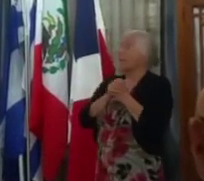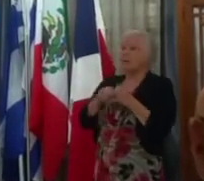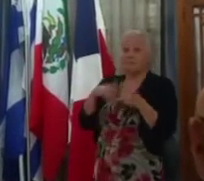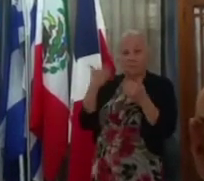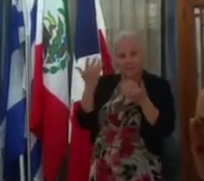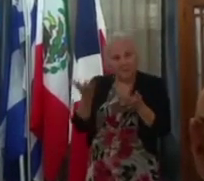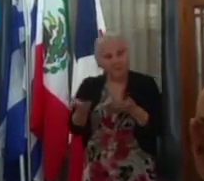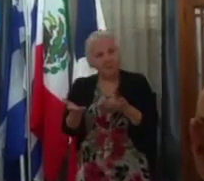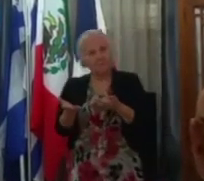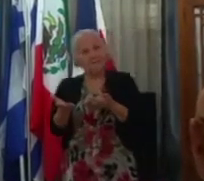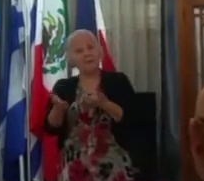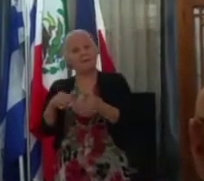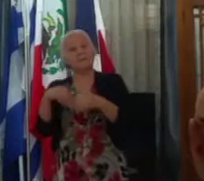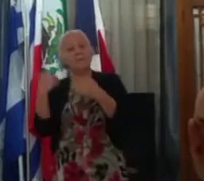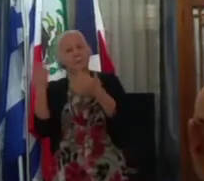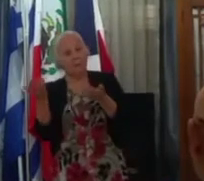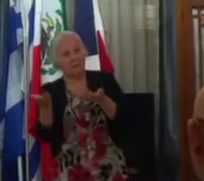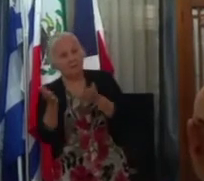Wendy